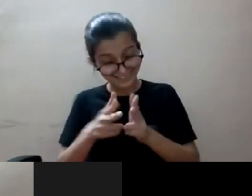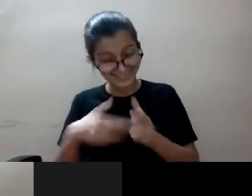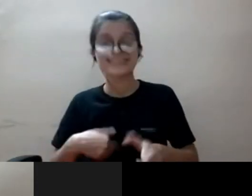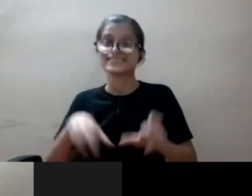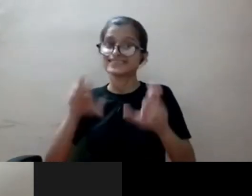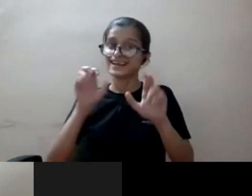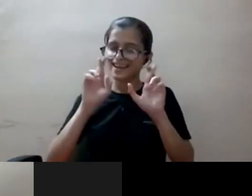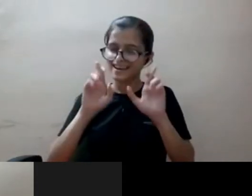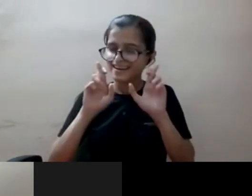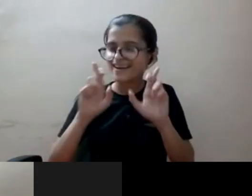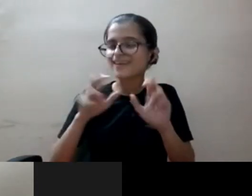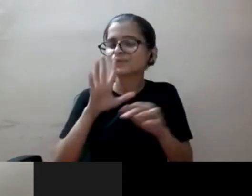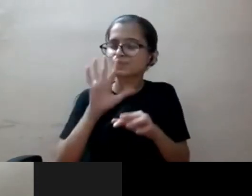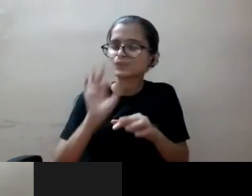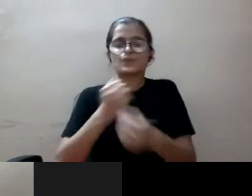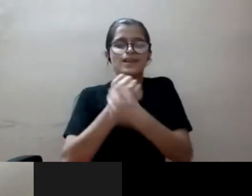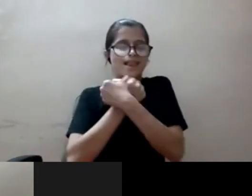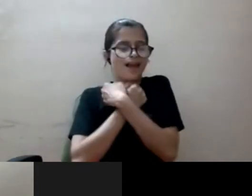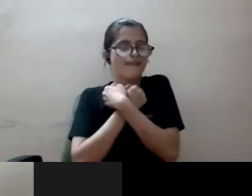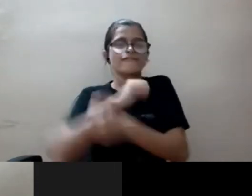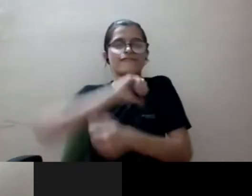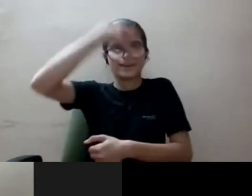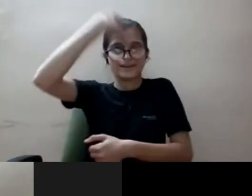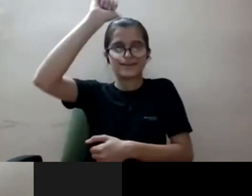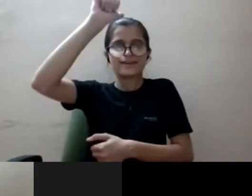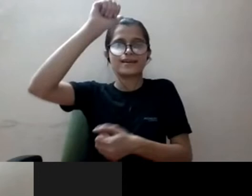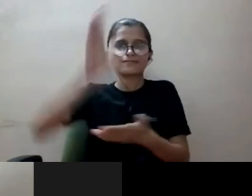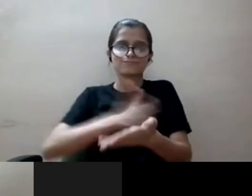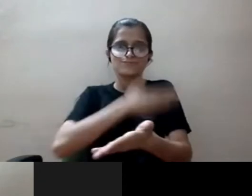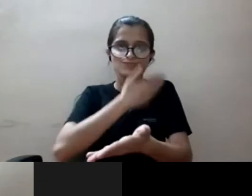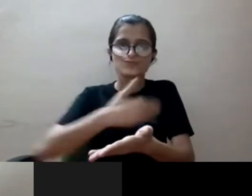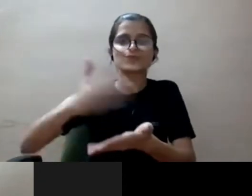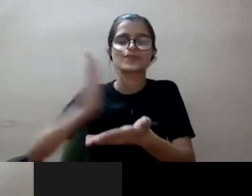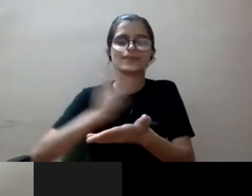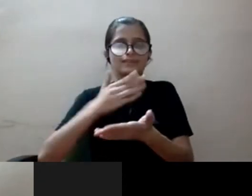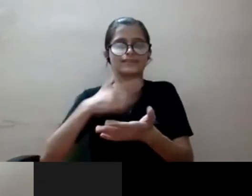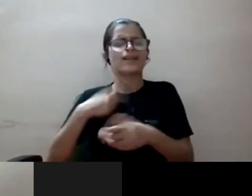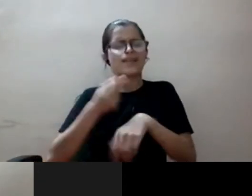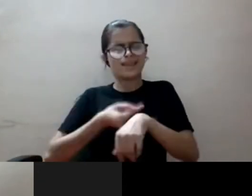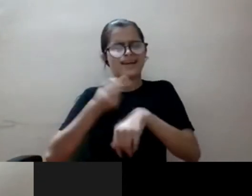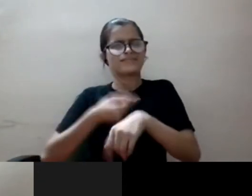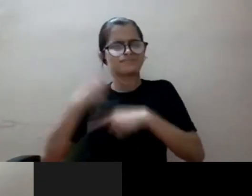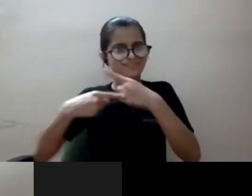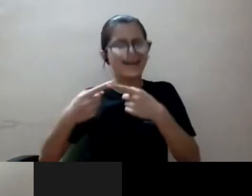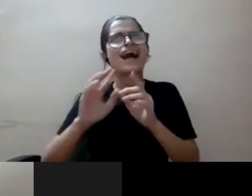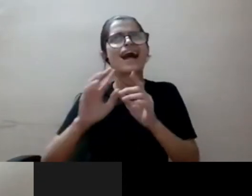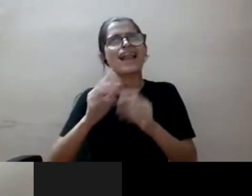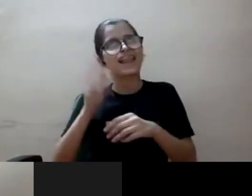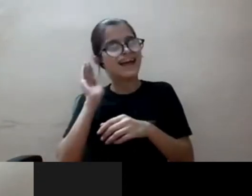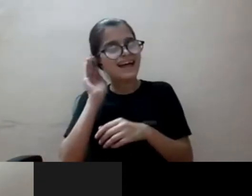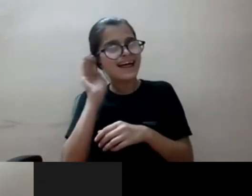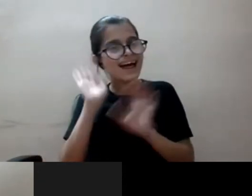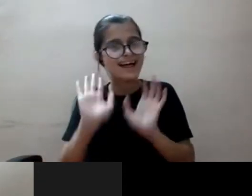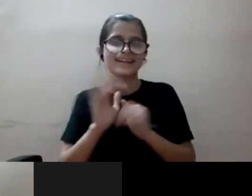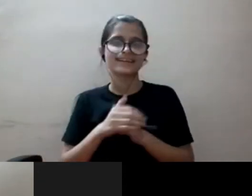love Indian music. Yeah. And I listen to it frequently. Of course, I first discovered it from the